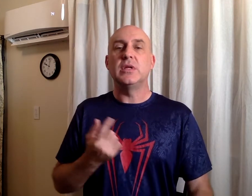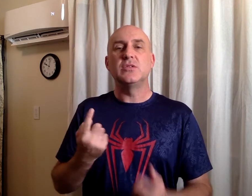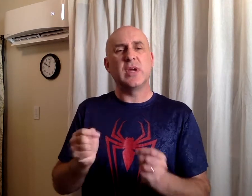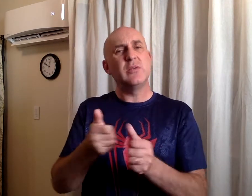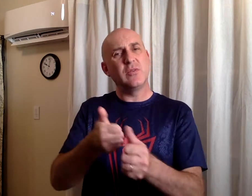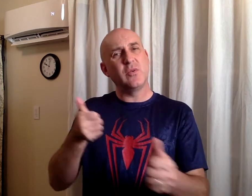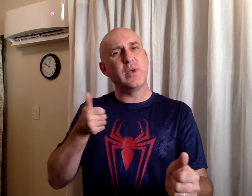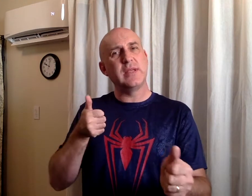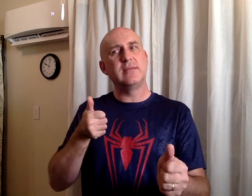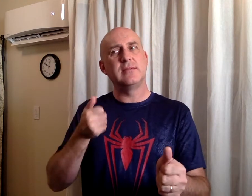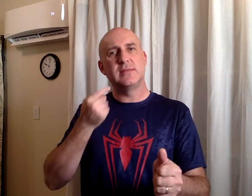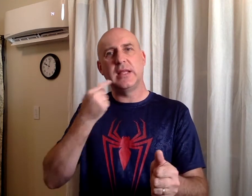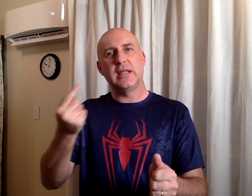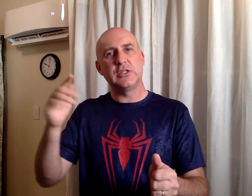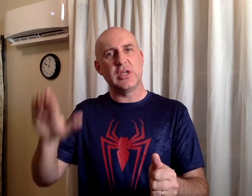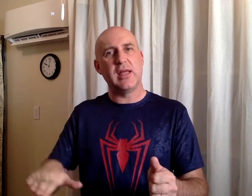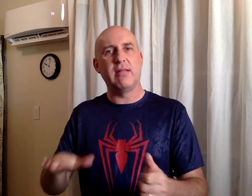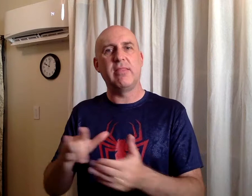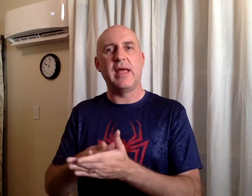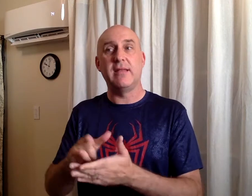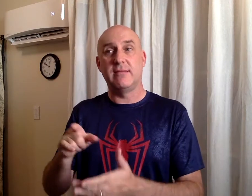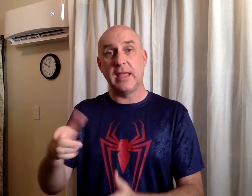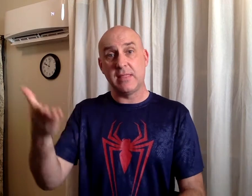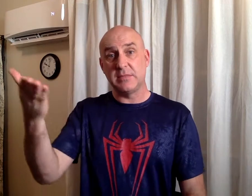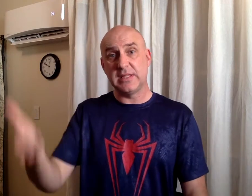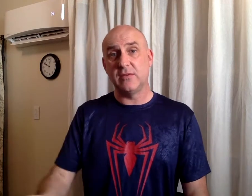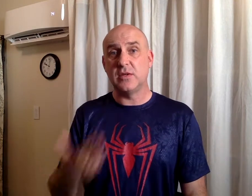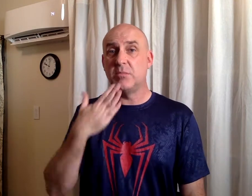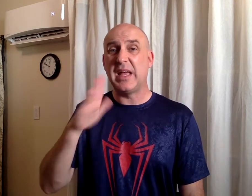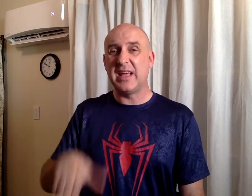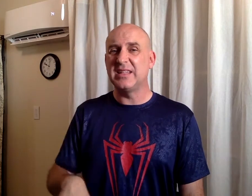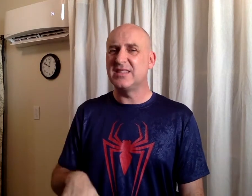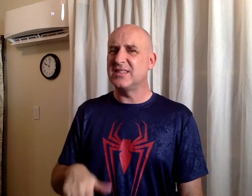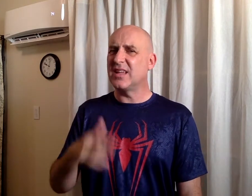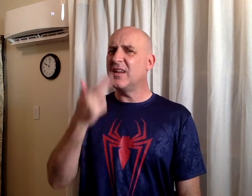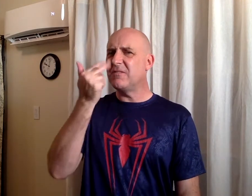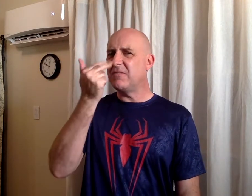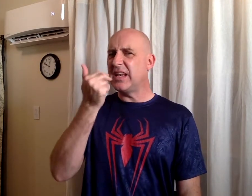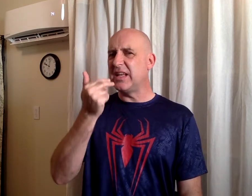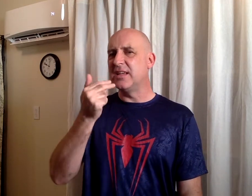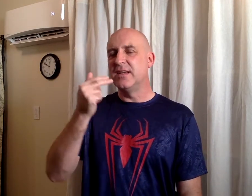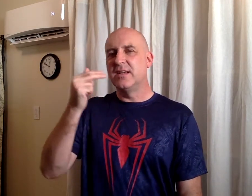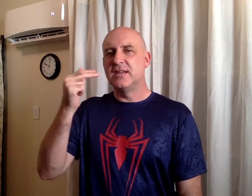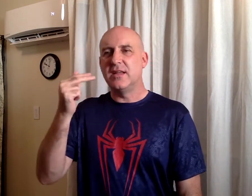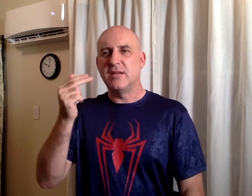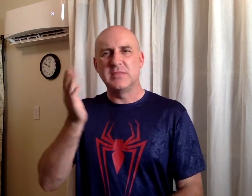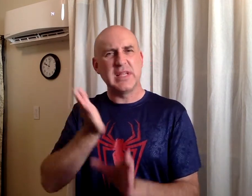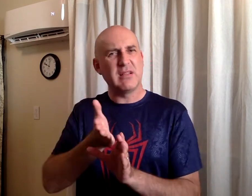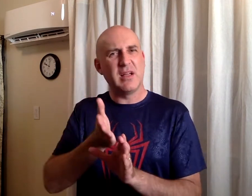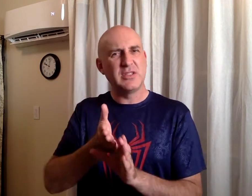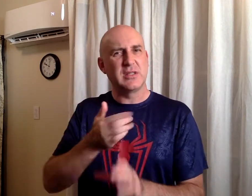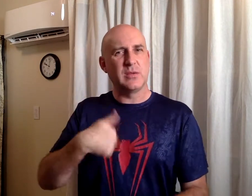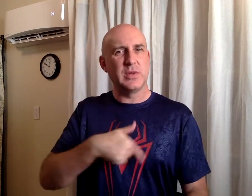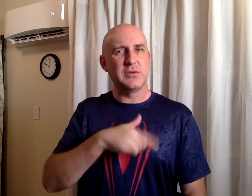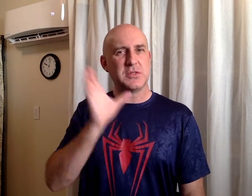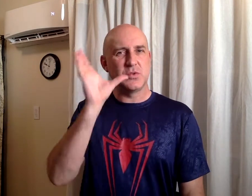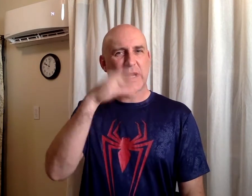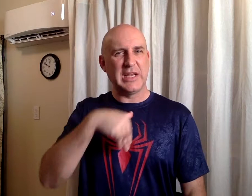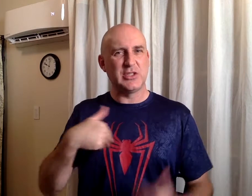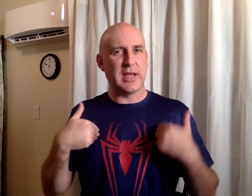try to avoid telling a child that they themselves are bad. It's kind of funny. Psychologically, we are strange